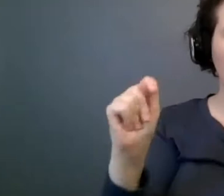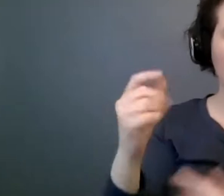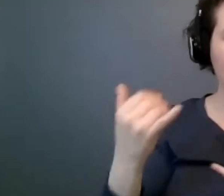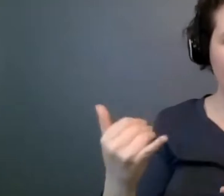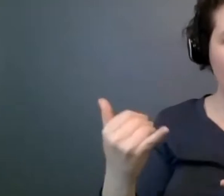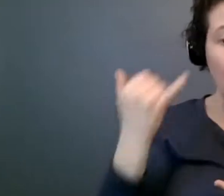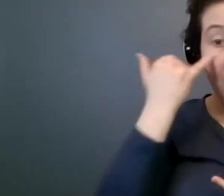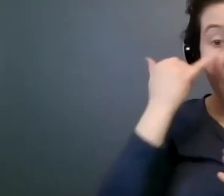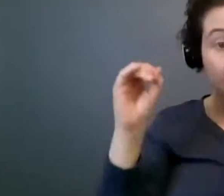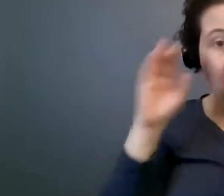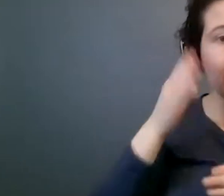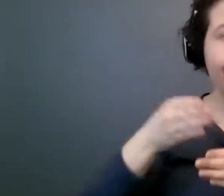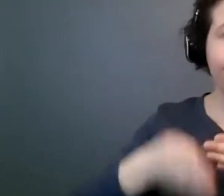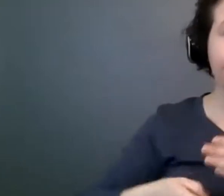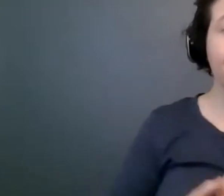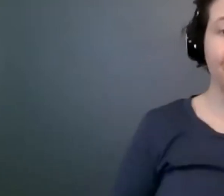end the briefing.